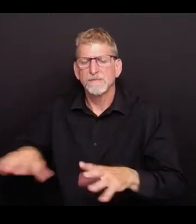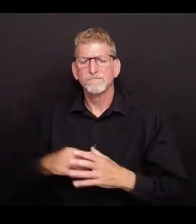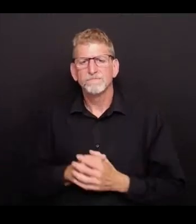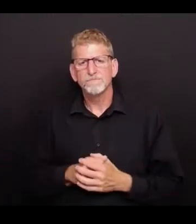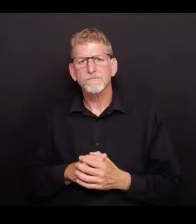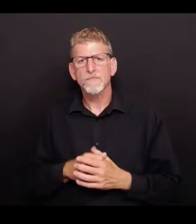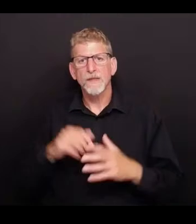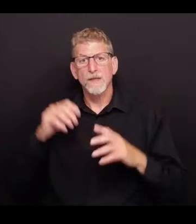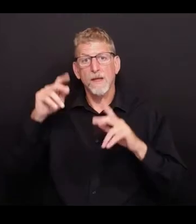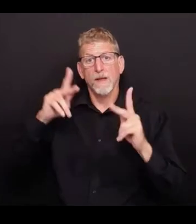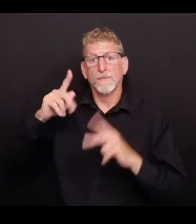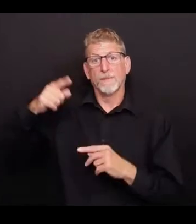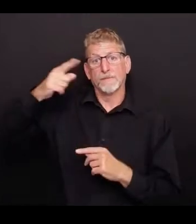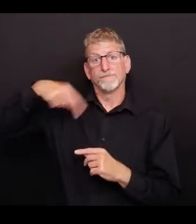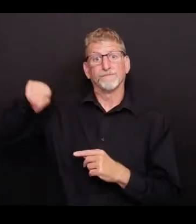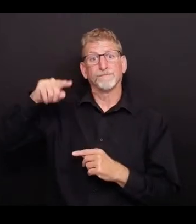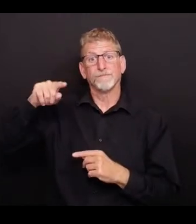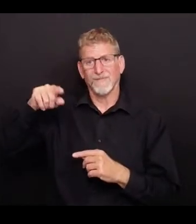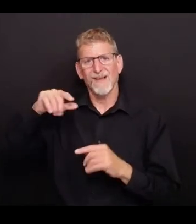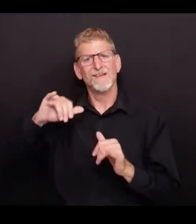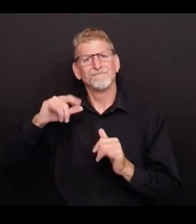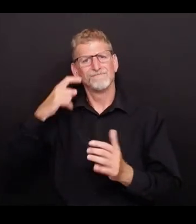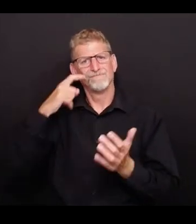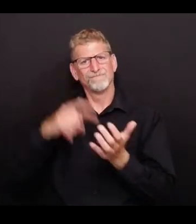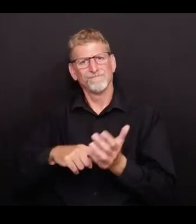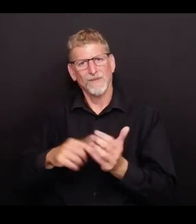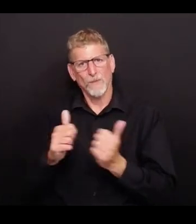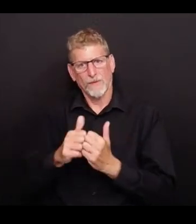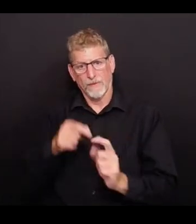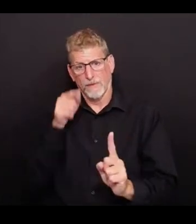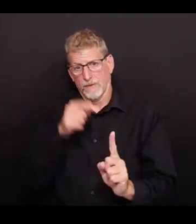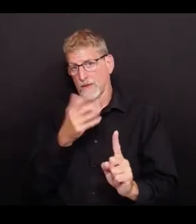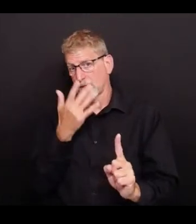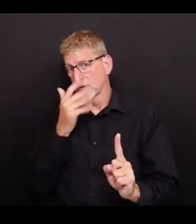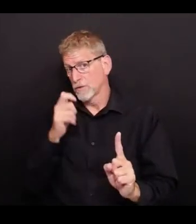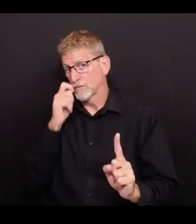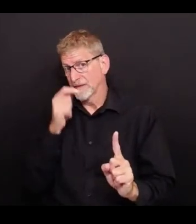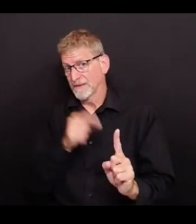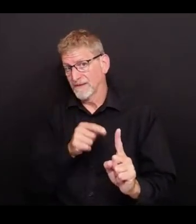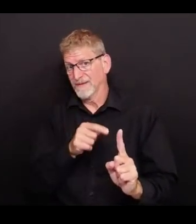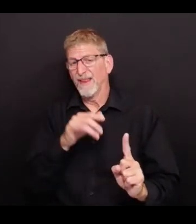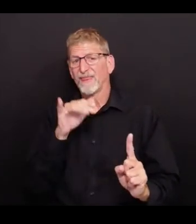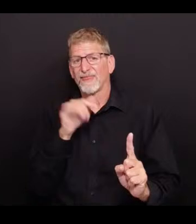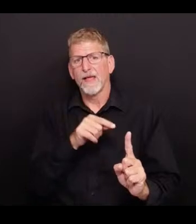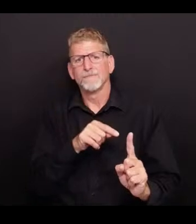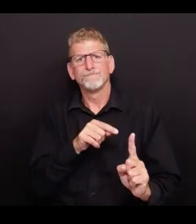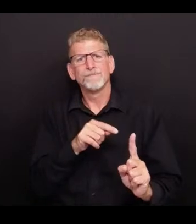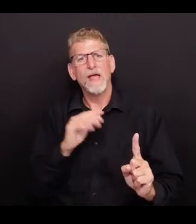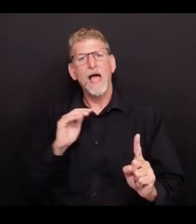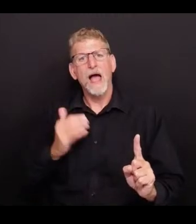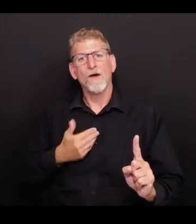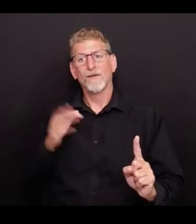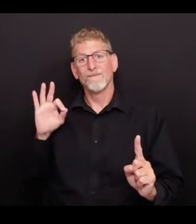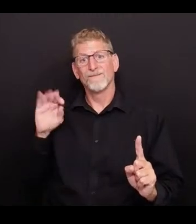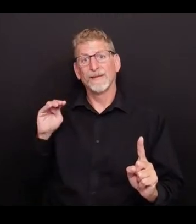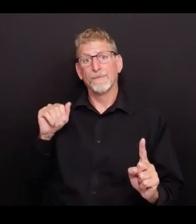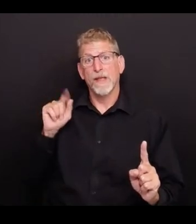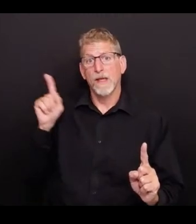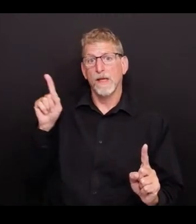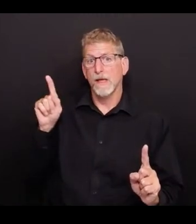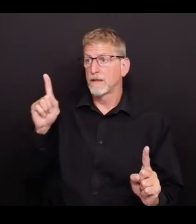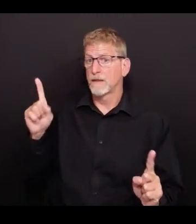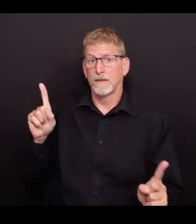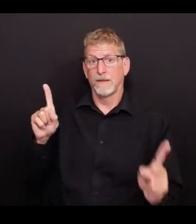who identified a race and were vaccinated at our FEMA-supported community clinics the last 6 weeks, 26% identified as Asian,